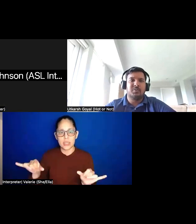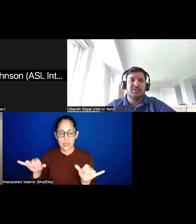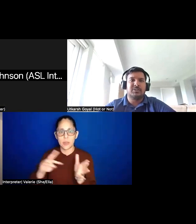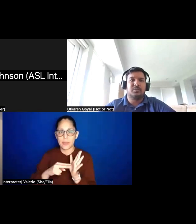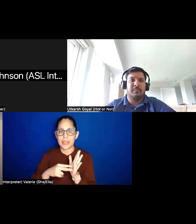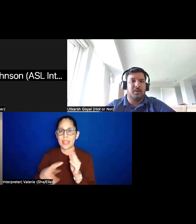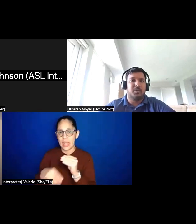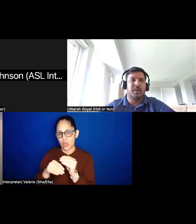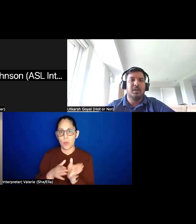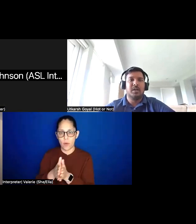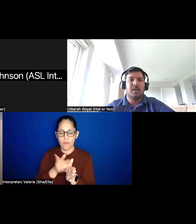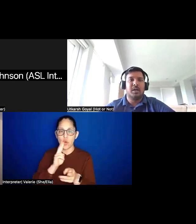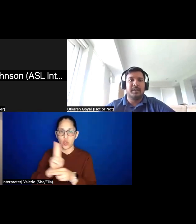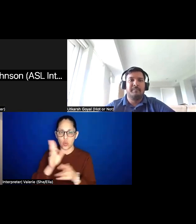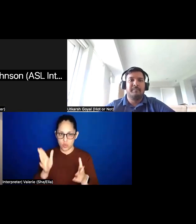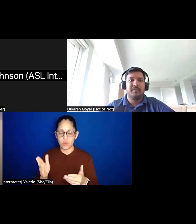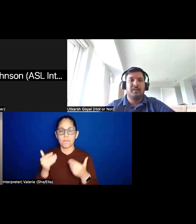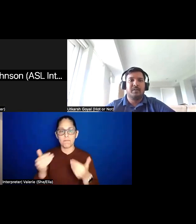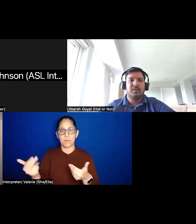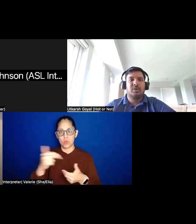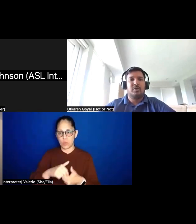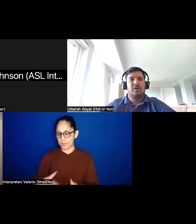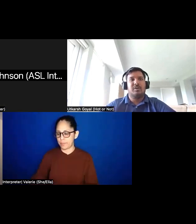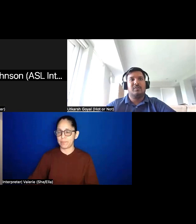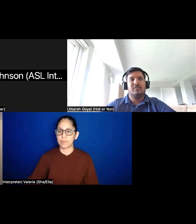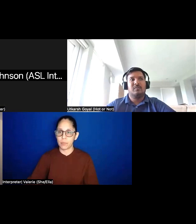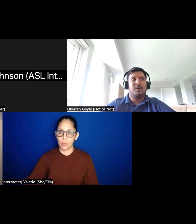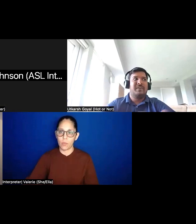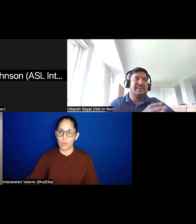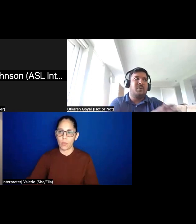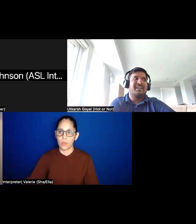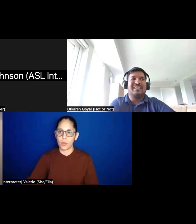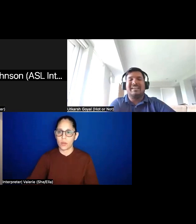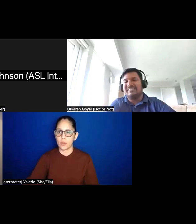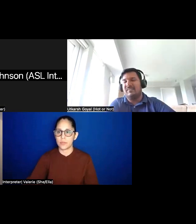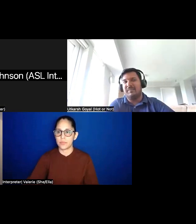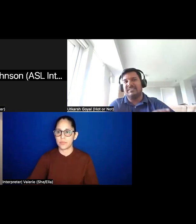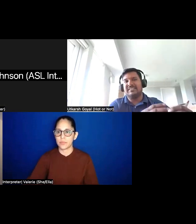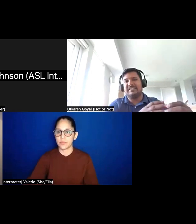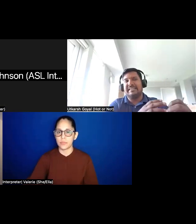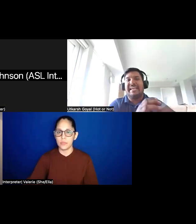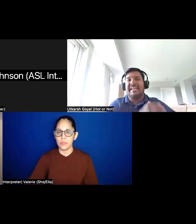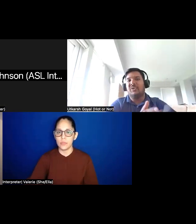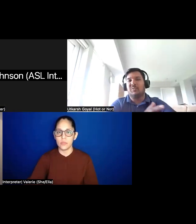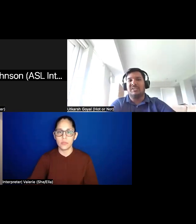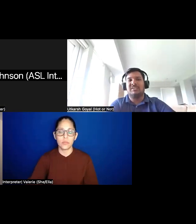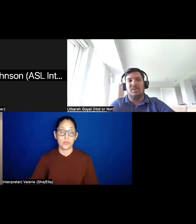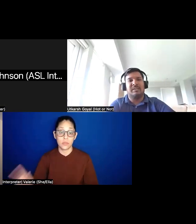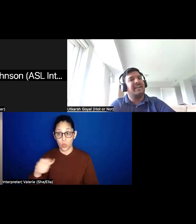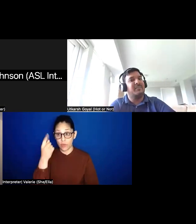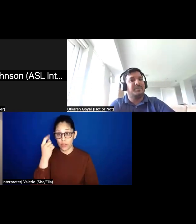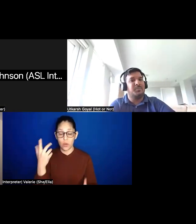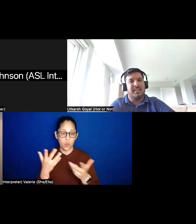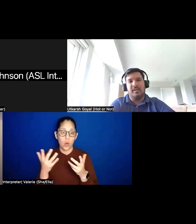motivation for the users to come on board. So what we have to understand as developers is getting